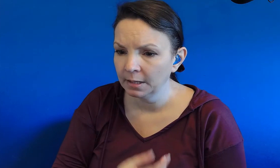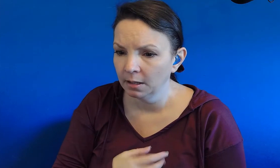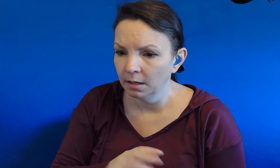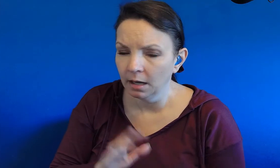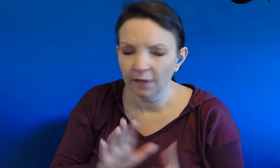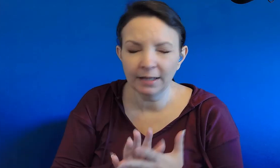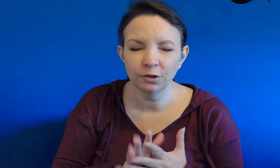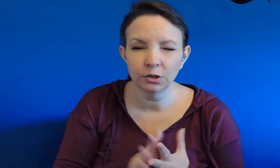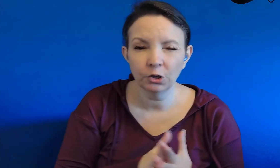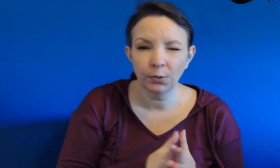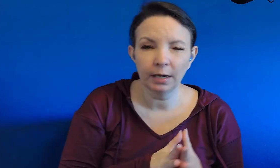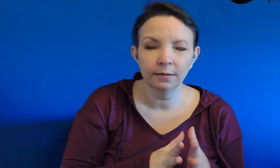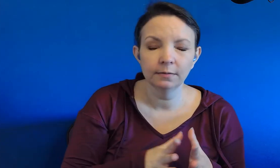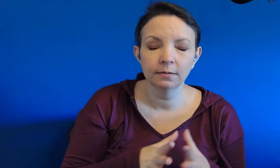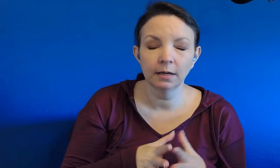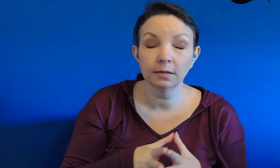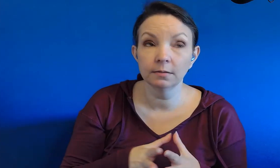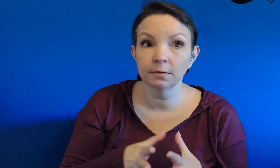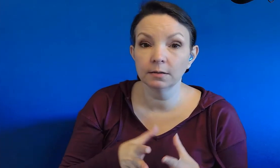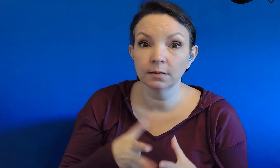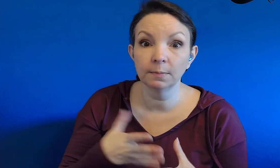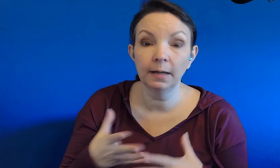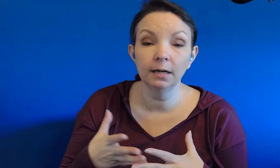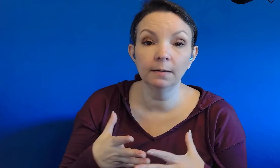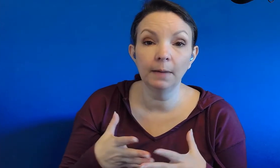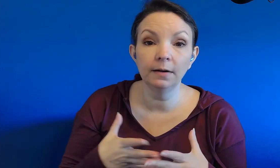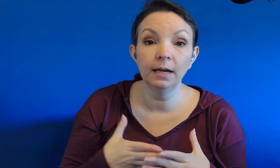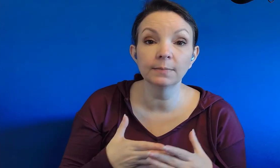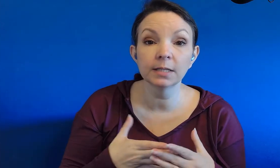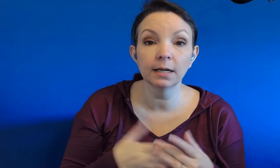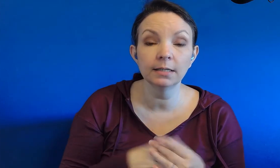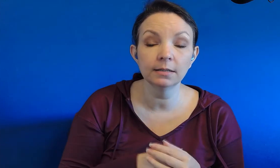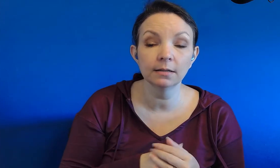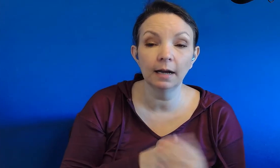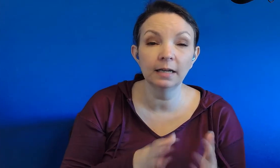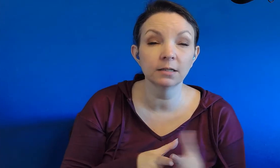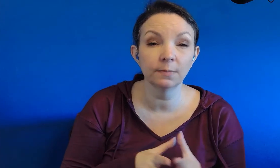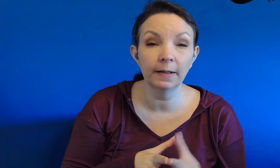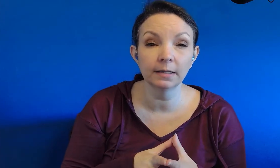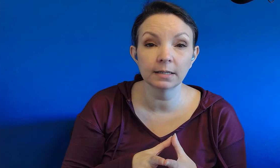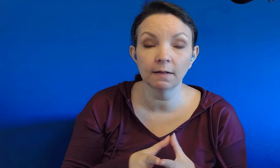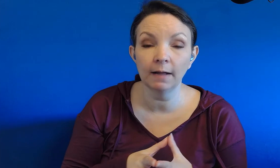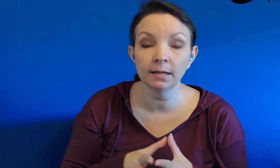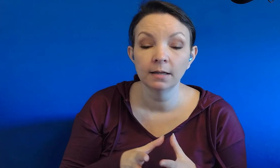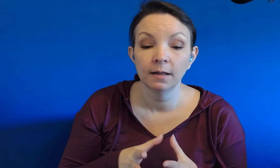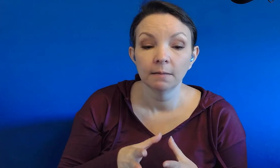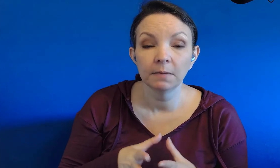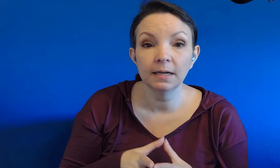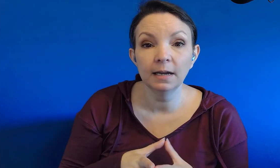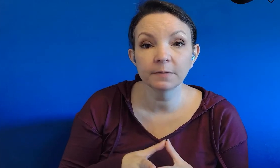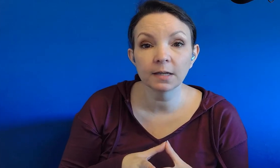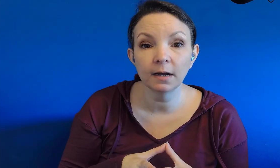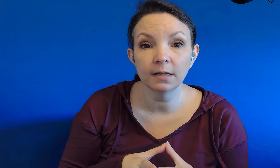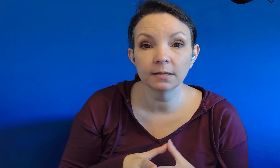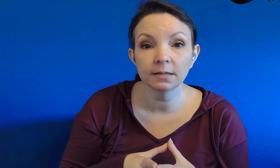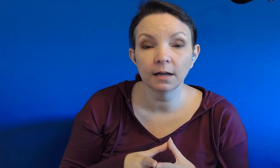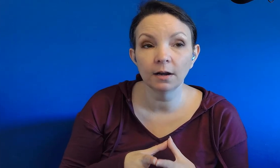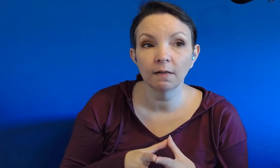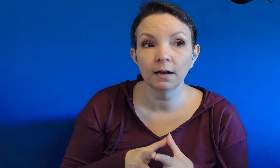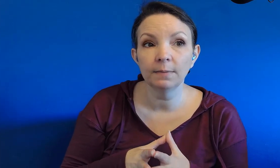I'd like to just a quick explaining about name signs. I didn't explain this in class, but name signs that a lot of people have,